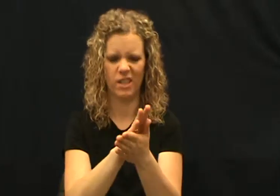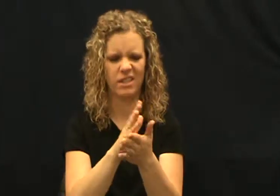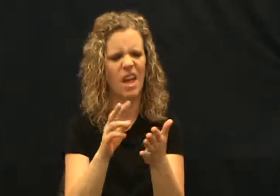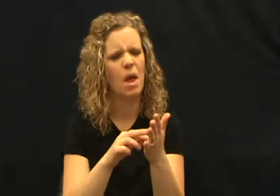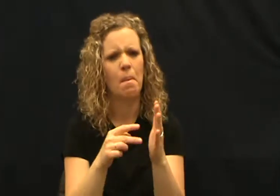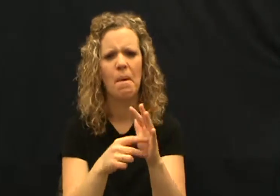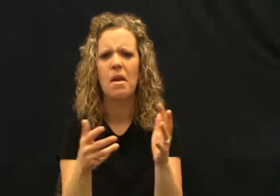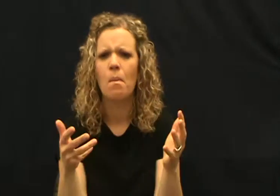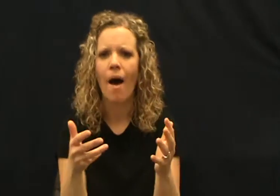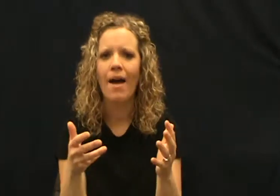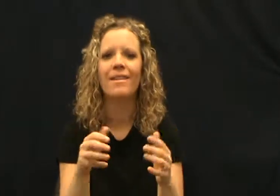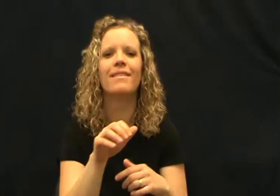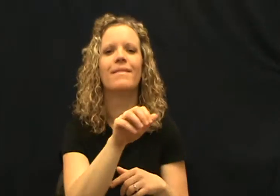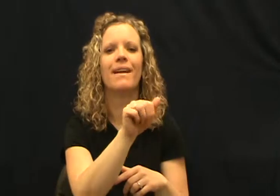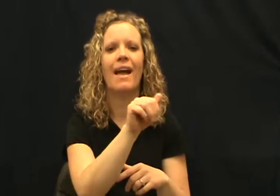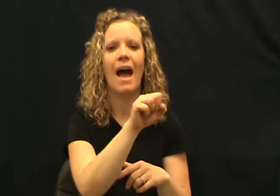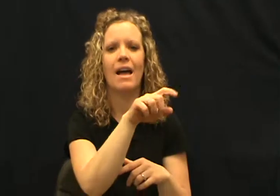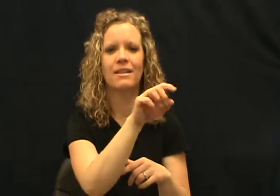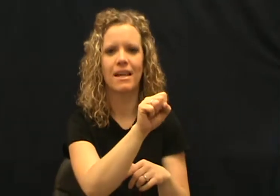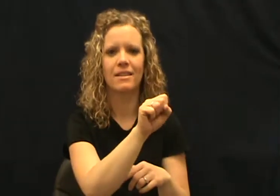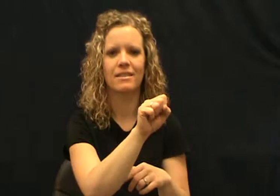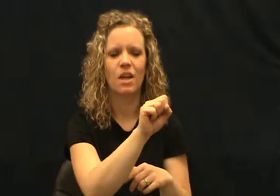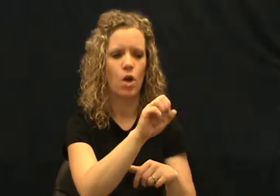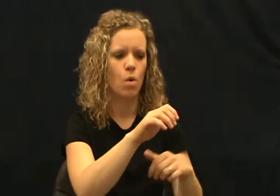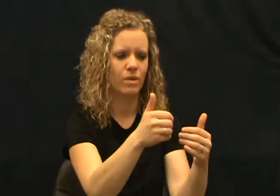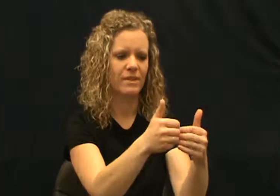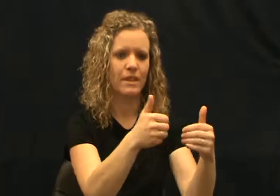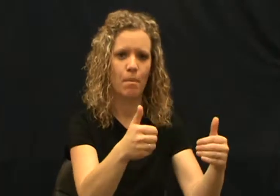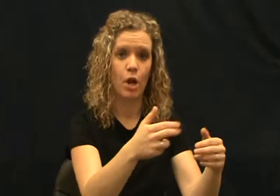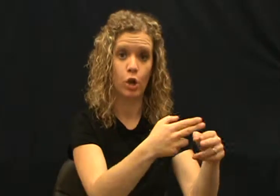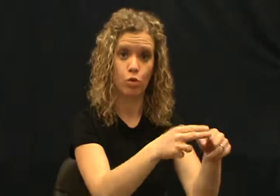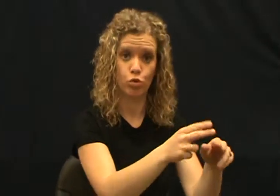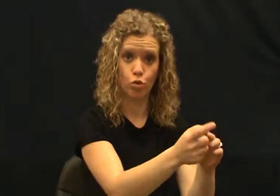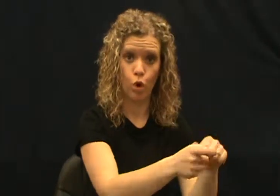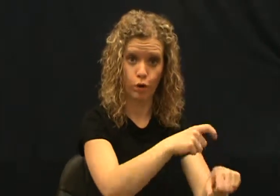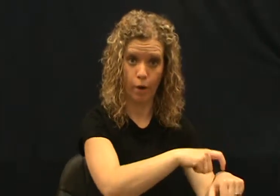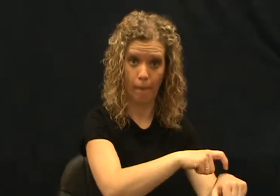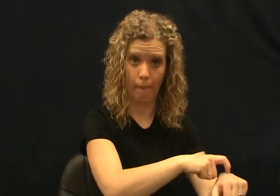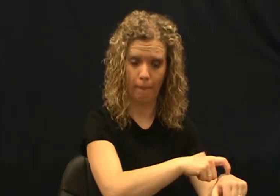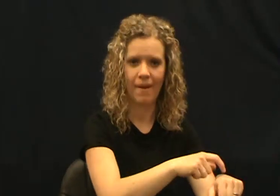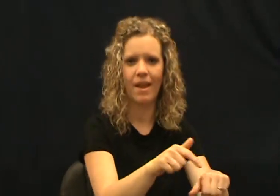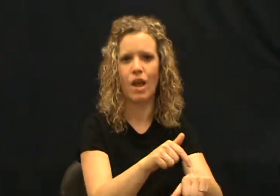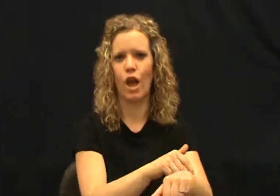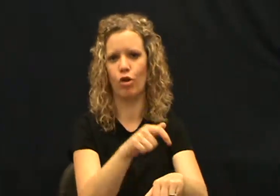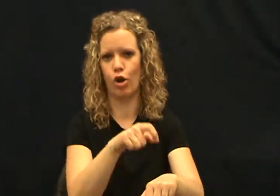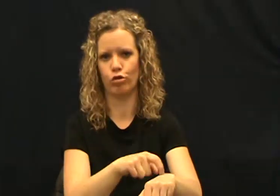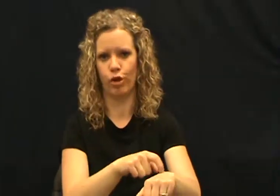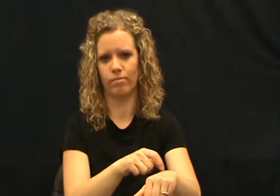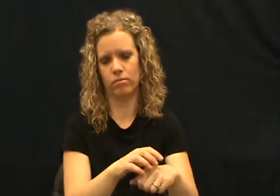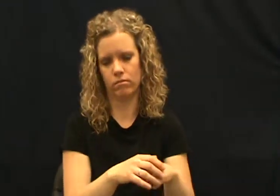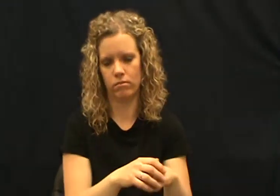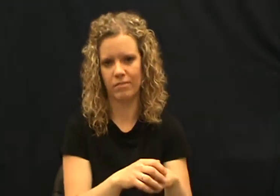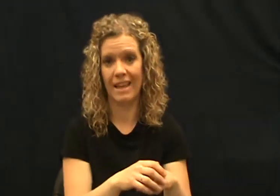assets in terms of short-term and long-term. We're going to arrange the liabilities in terms of short-term and long-term. So